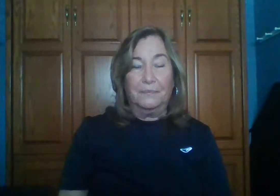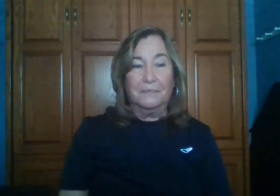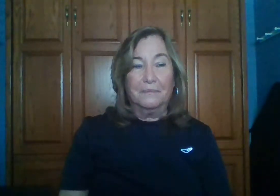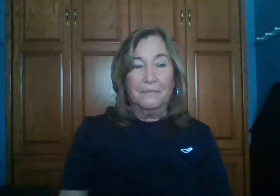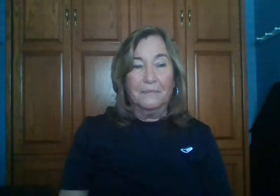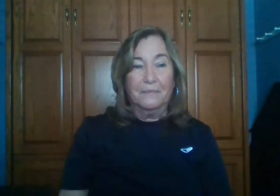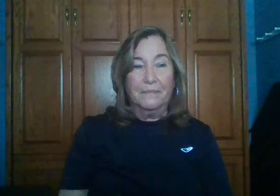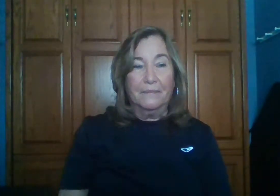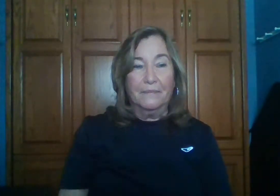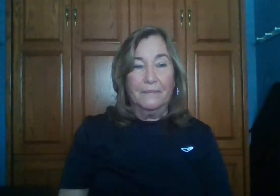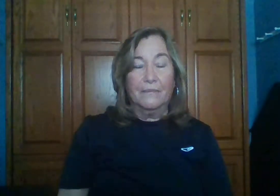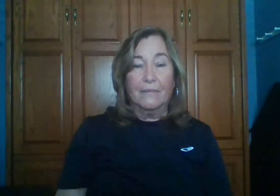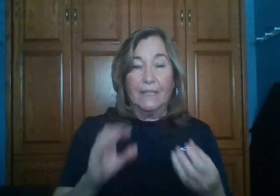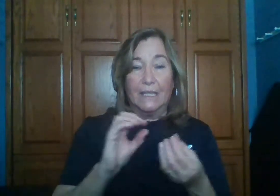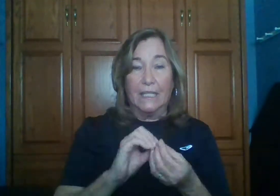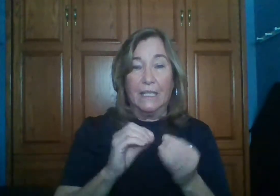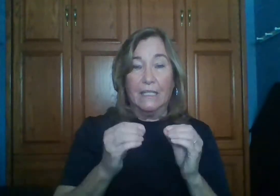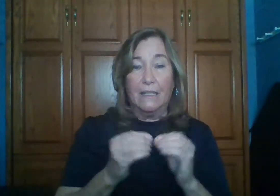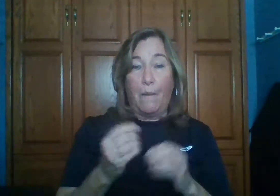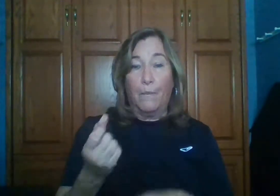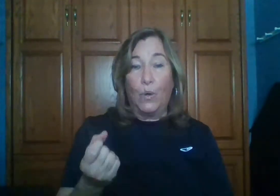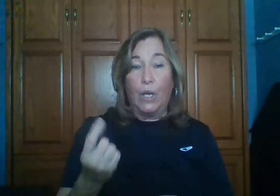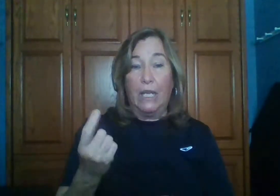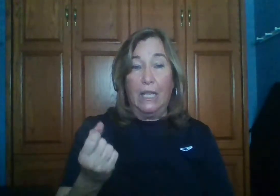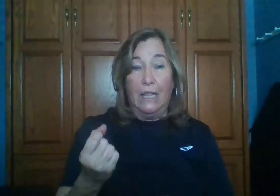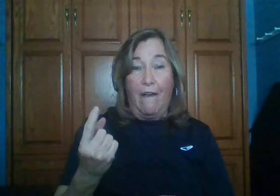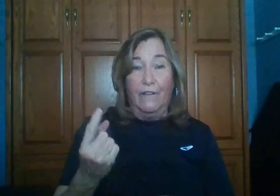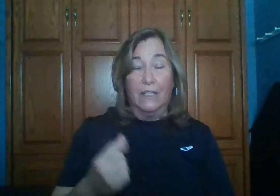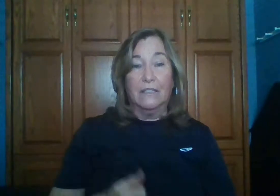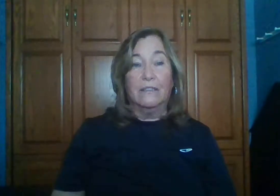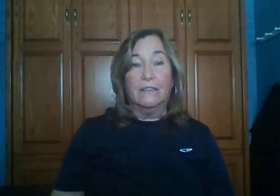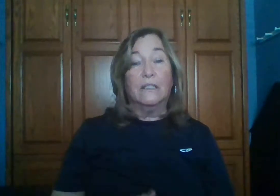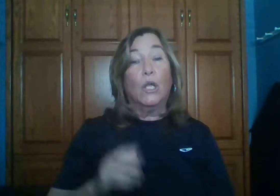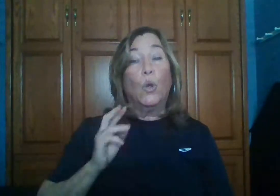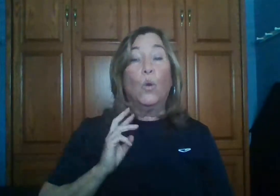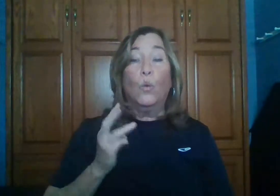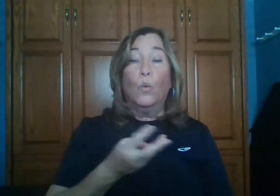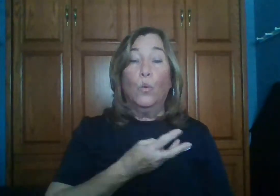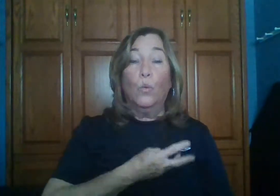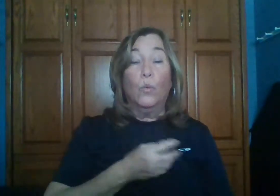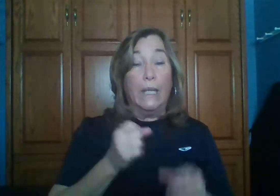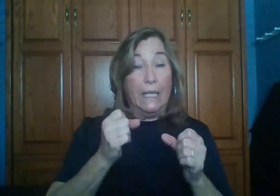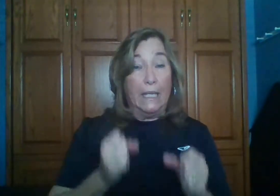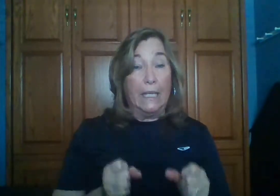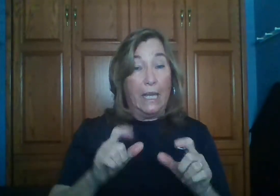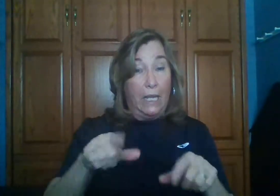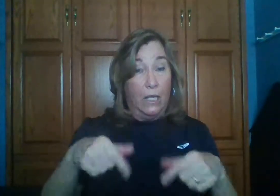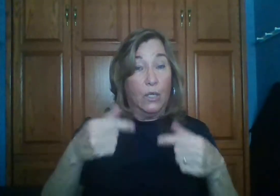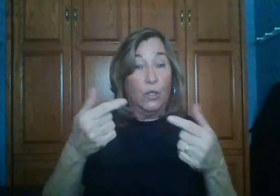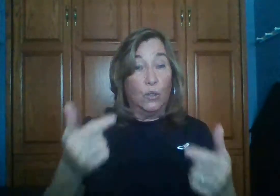number 11, we can go today or